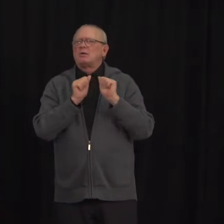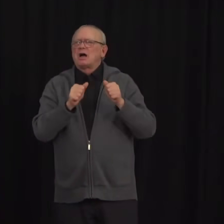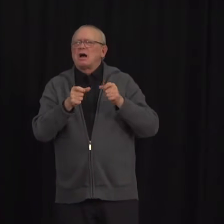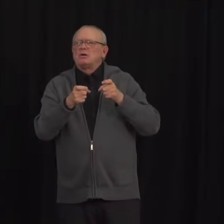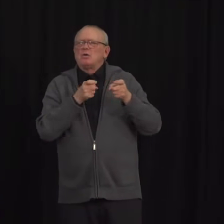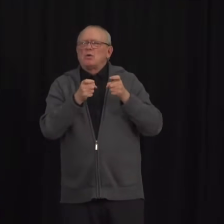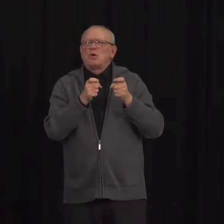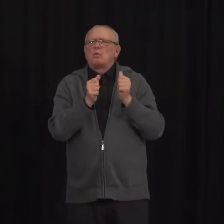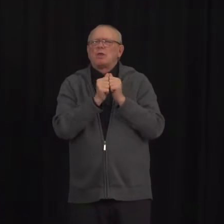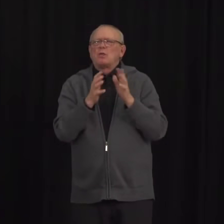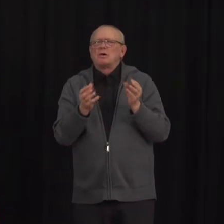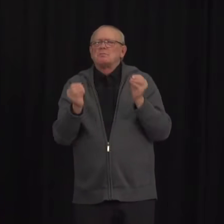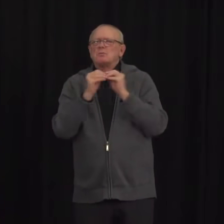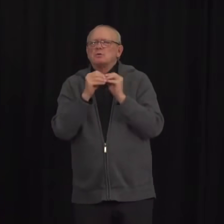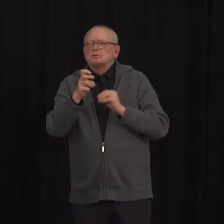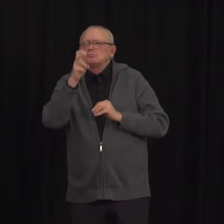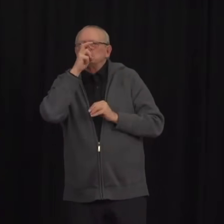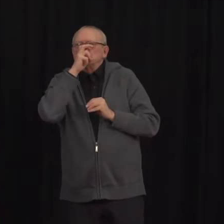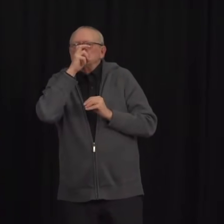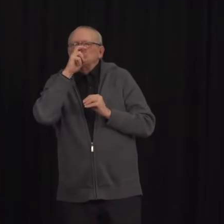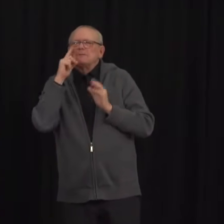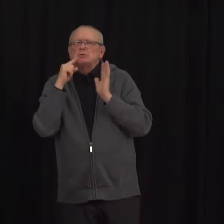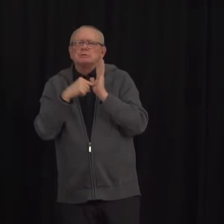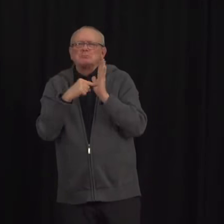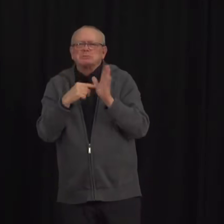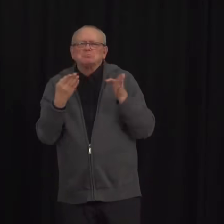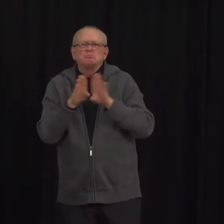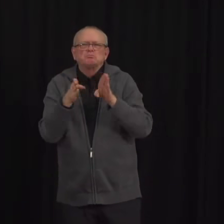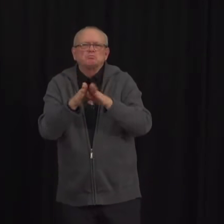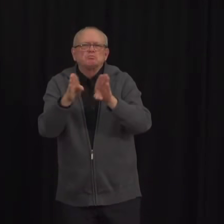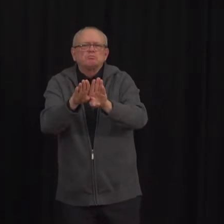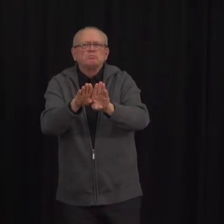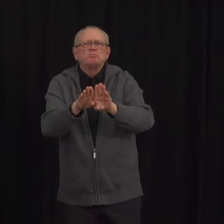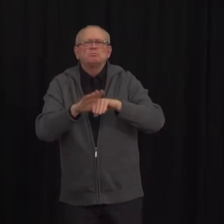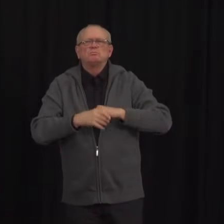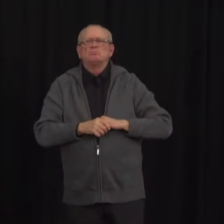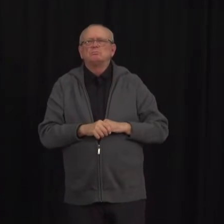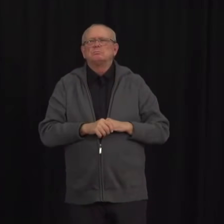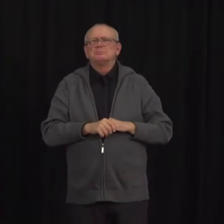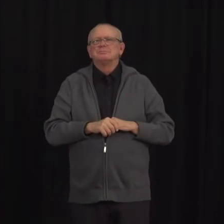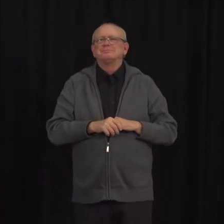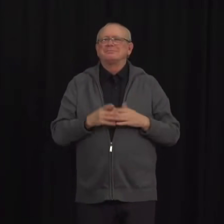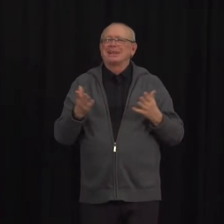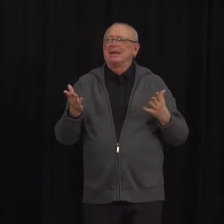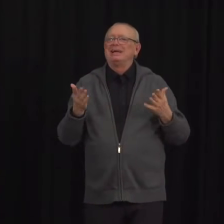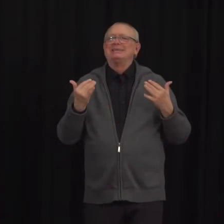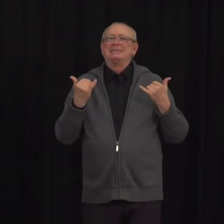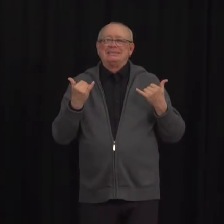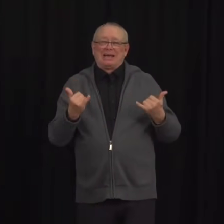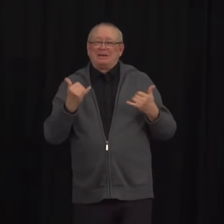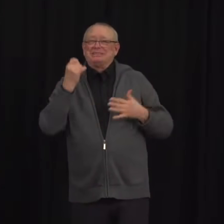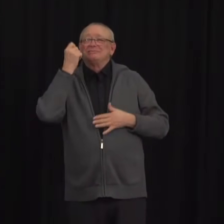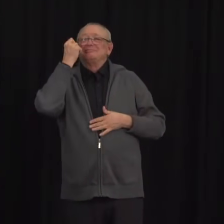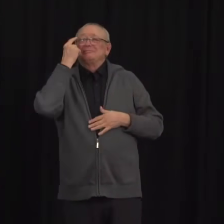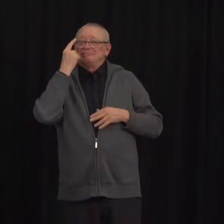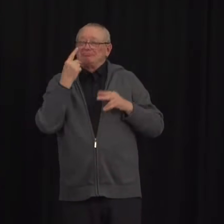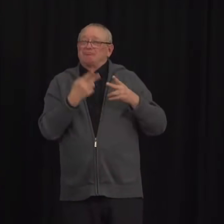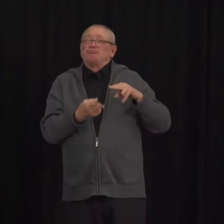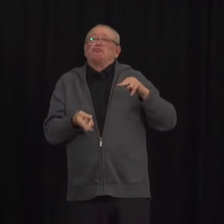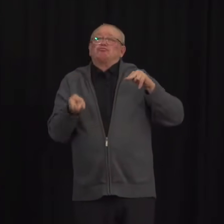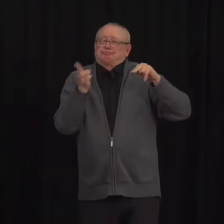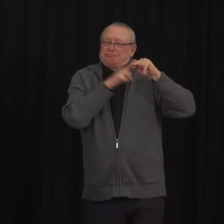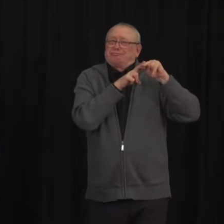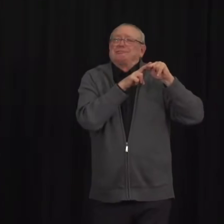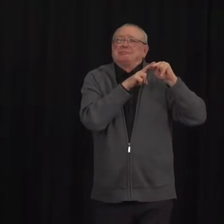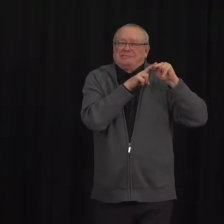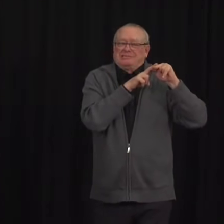more strict measures like a lockdown? We have entered an exponential growth period, and that is,